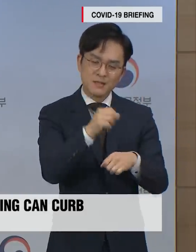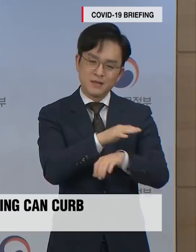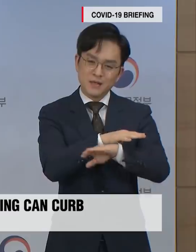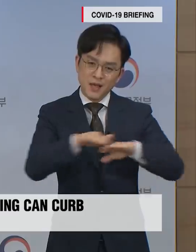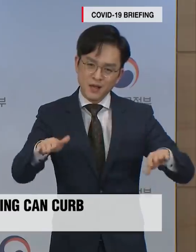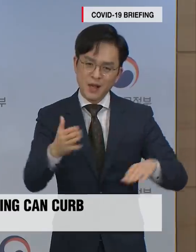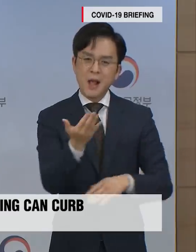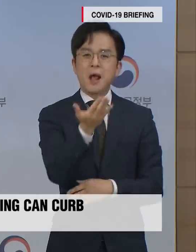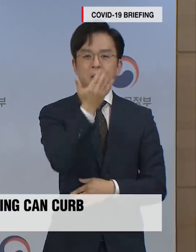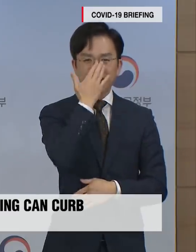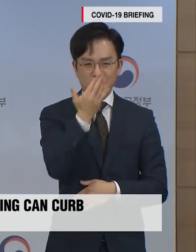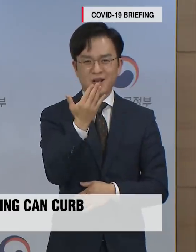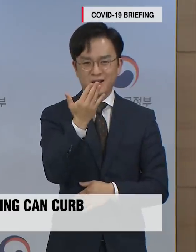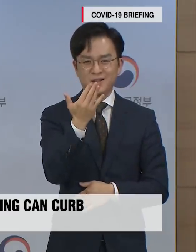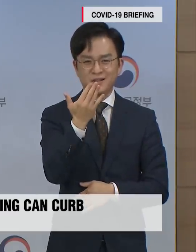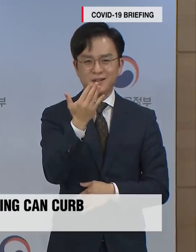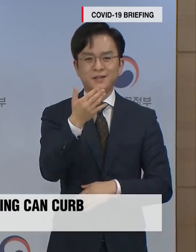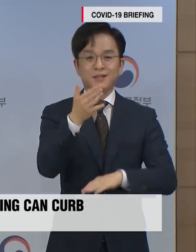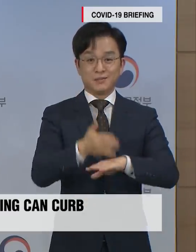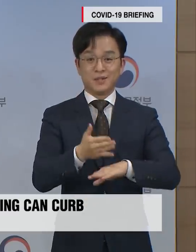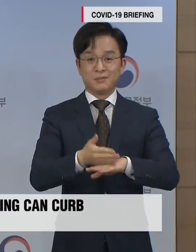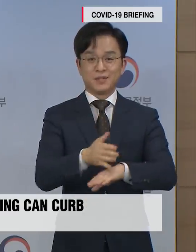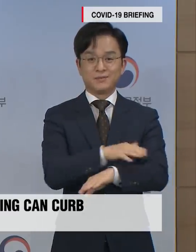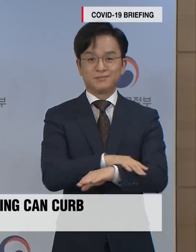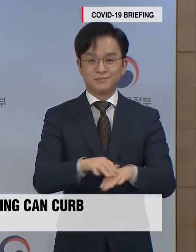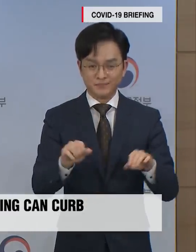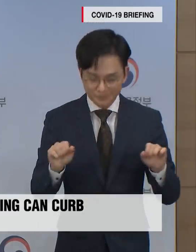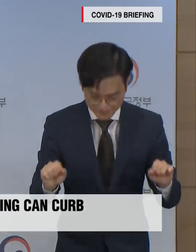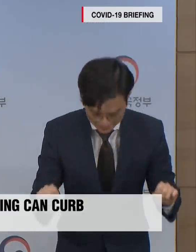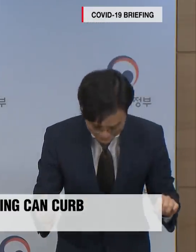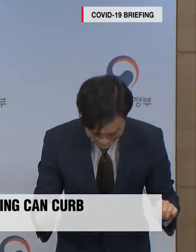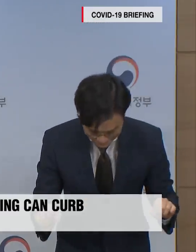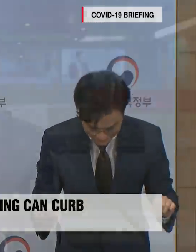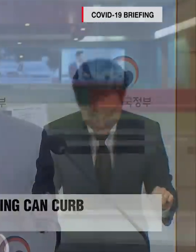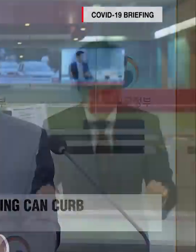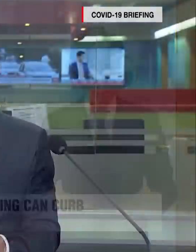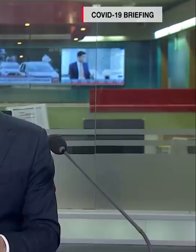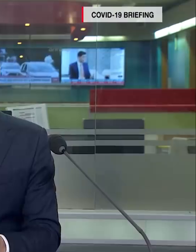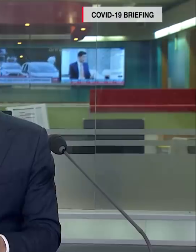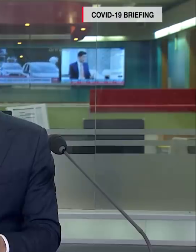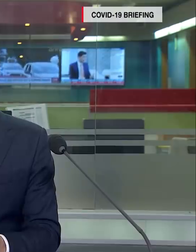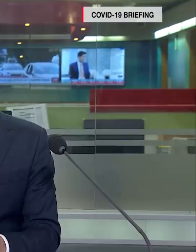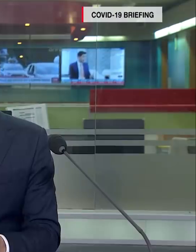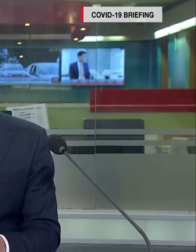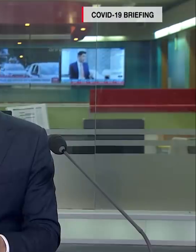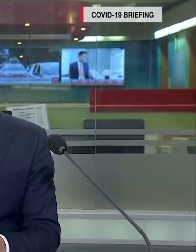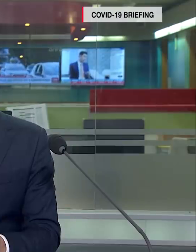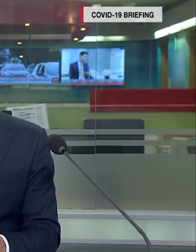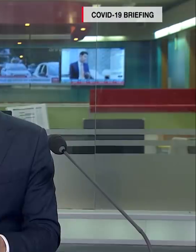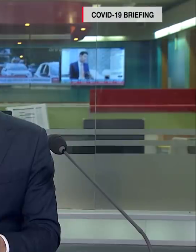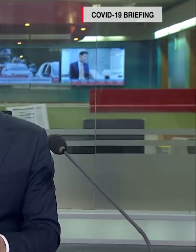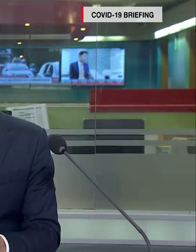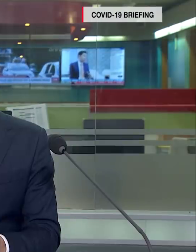believe that we'll be able to overcome COVID-19 in a fast amount of time. Thank you. All right, and that'll